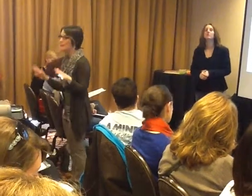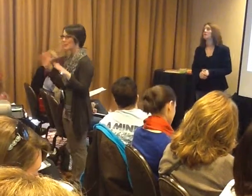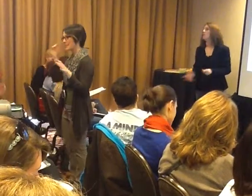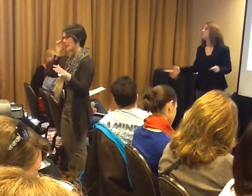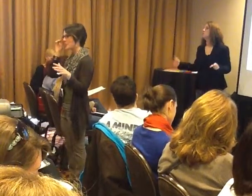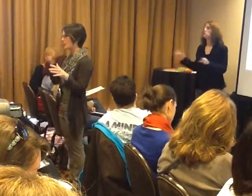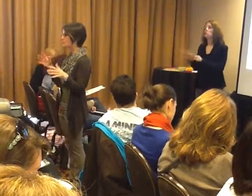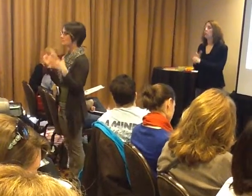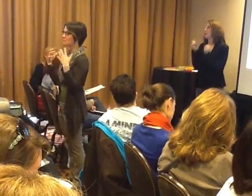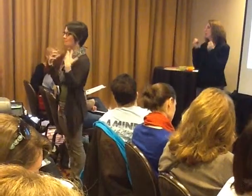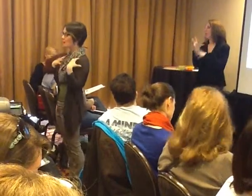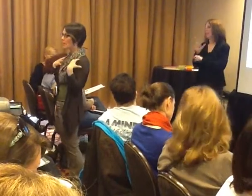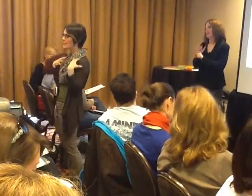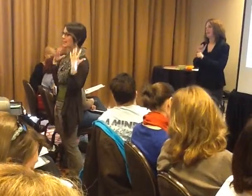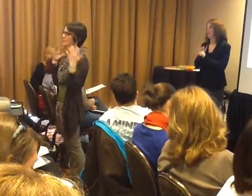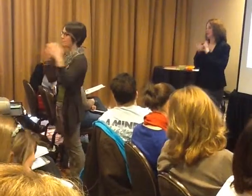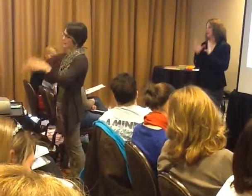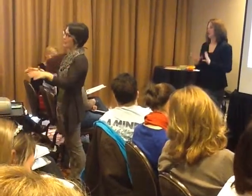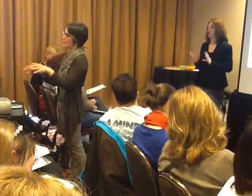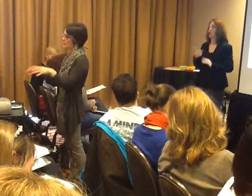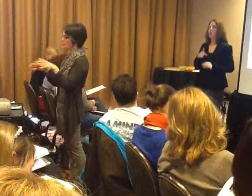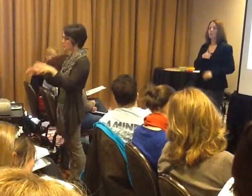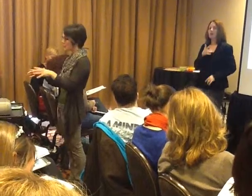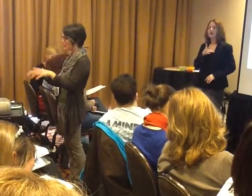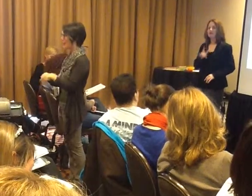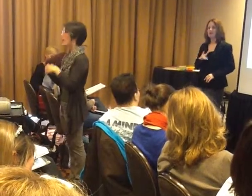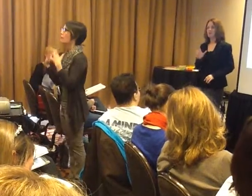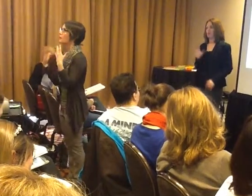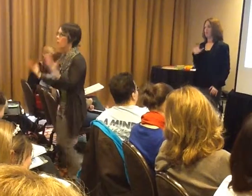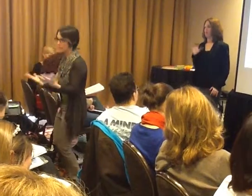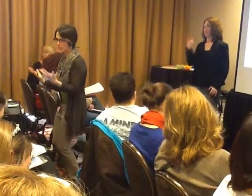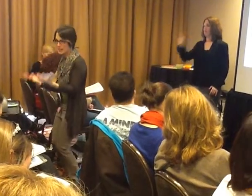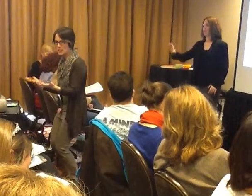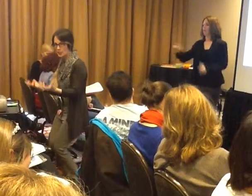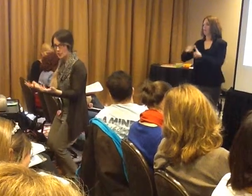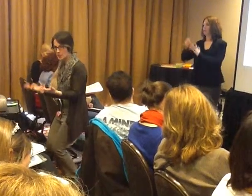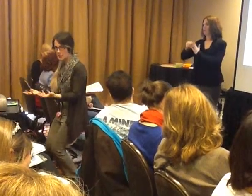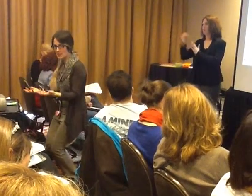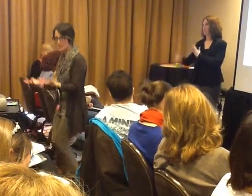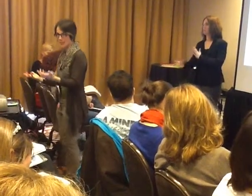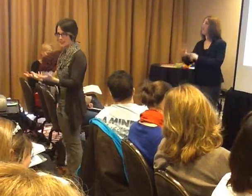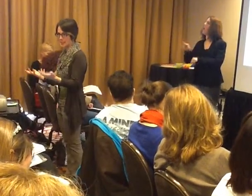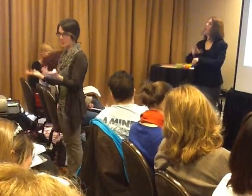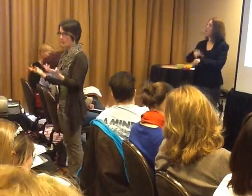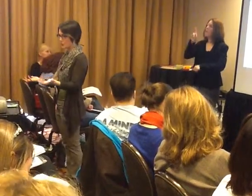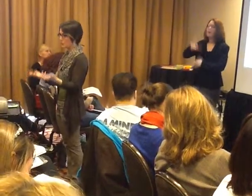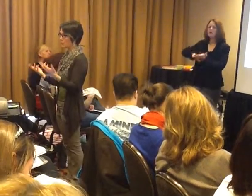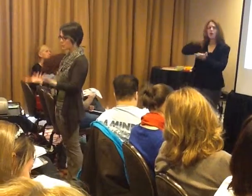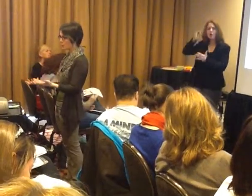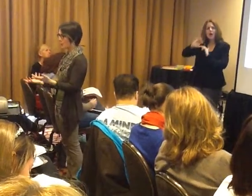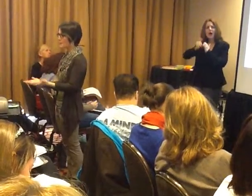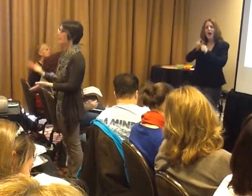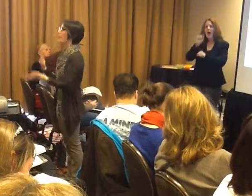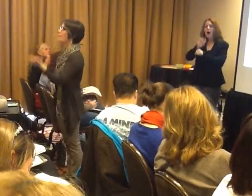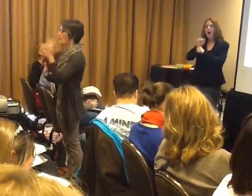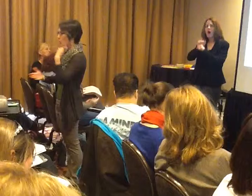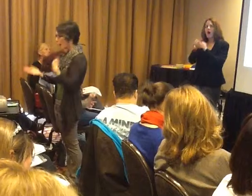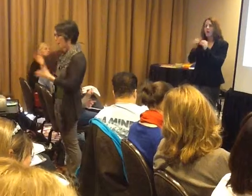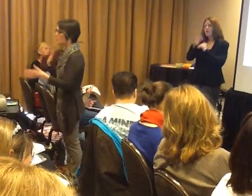Totally a multitasker. We tend to put that on our students. Of course, they need to learn to multitask. That's what we do as